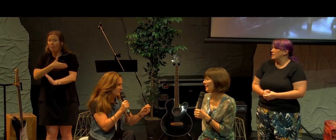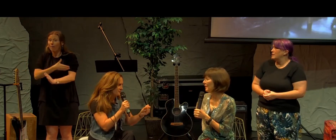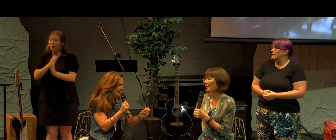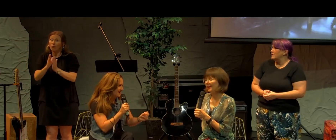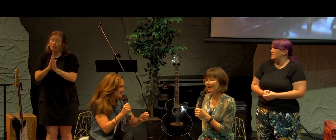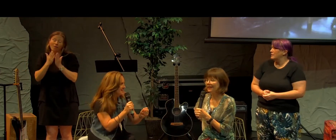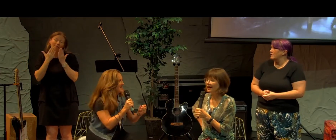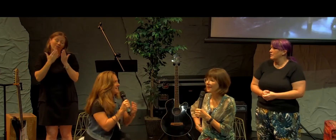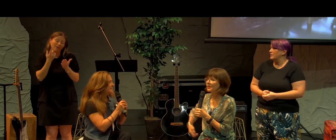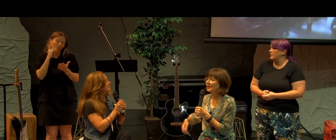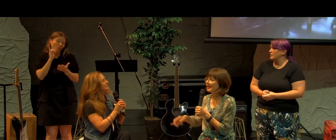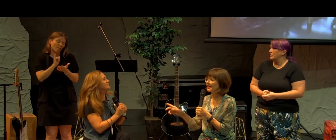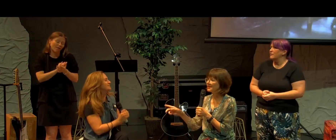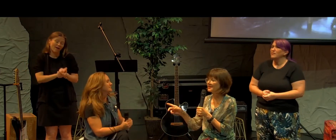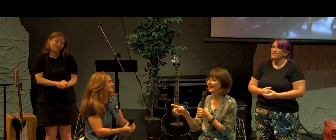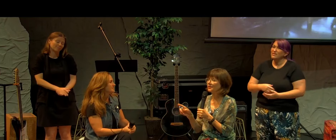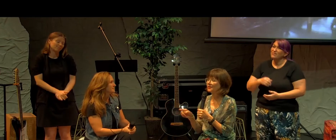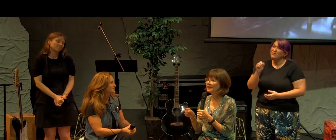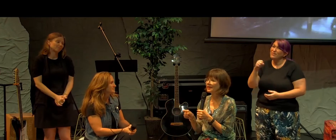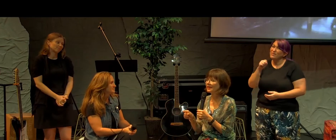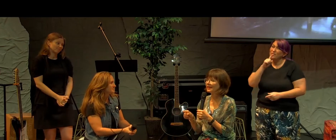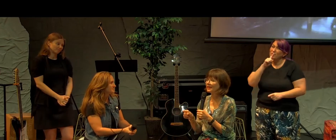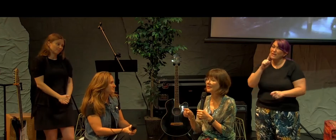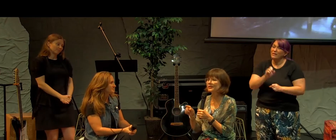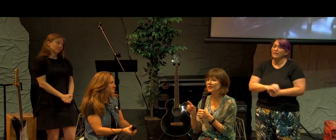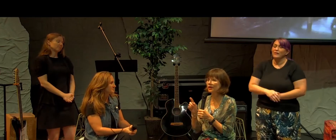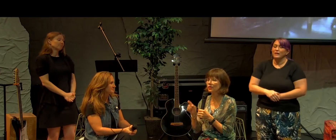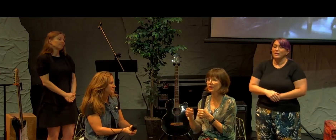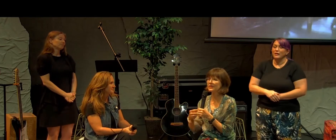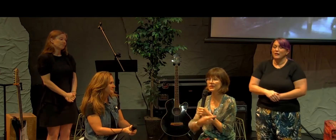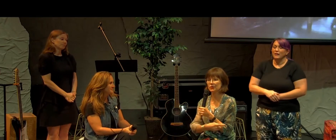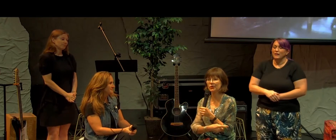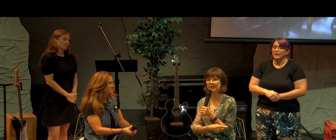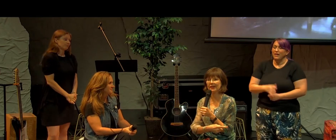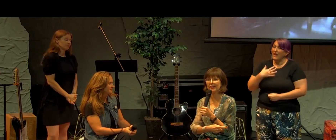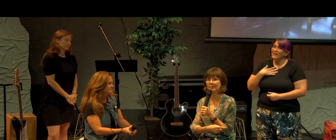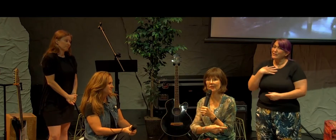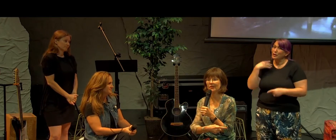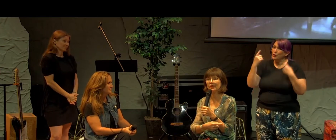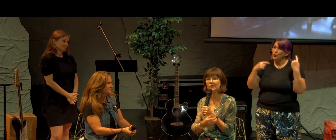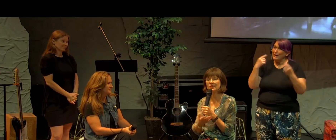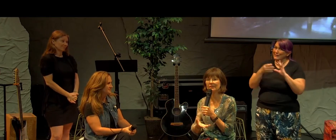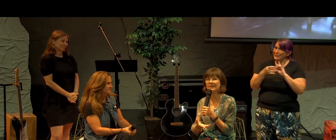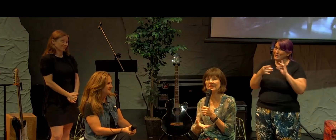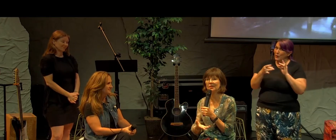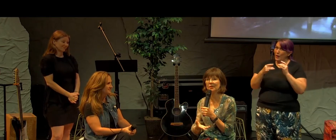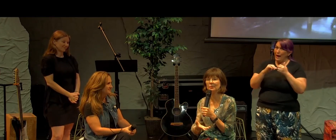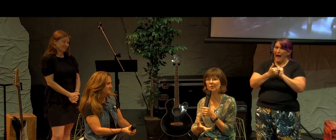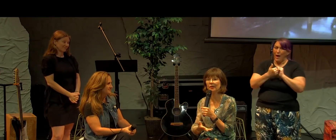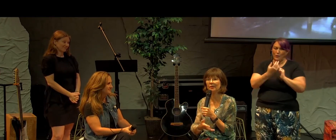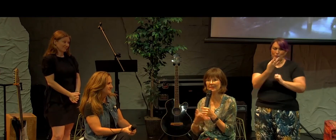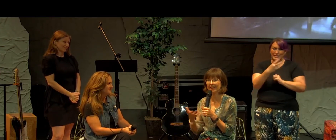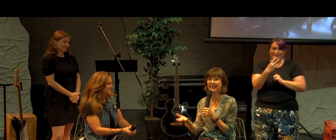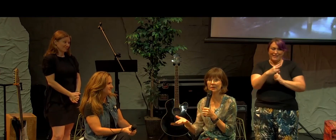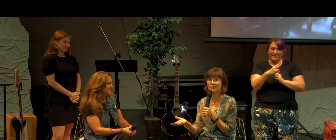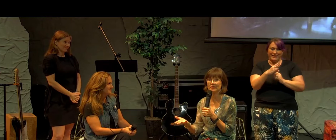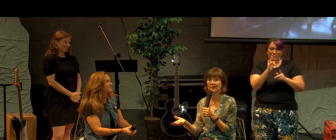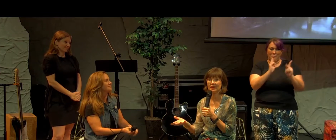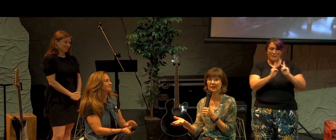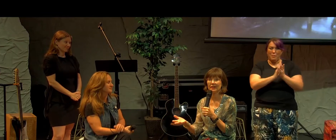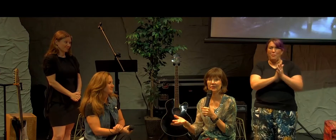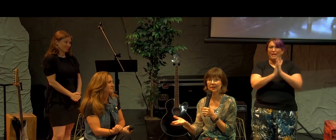thank you for that. Well, absolutely. And I have to say, I really think that, I mean, that's a crazy story that Andy mentioned. How do 17 people become